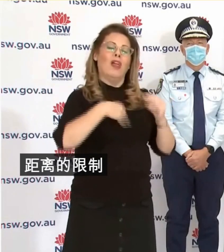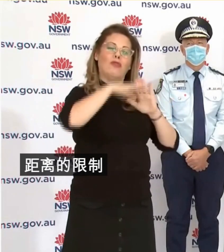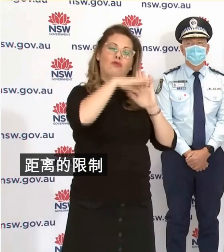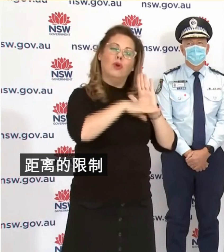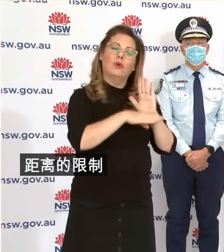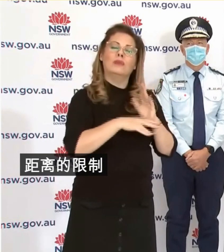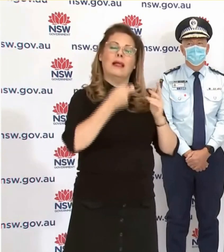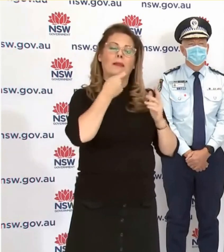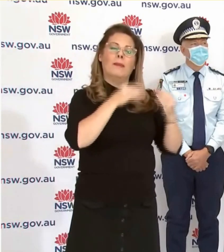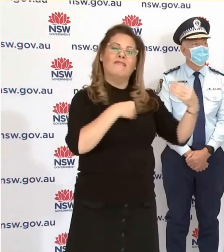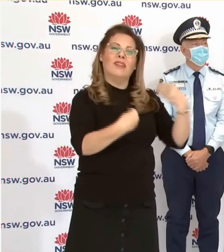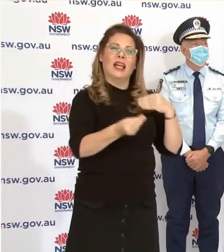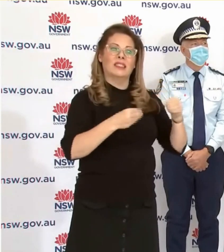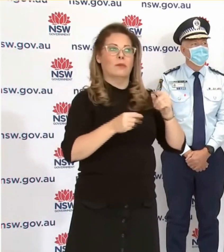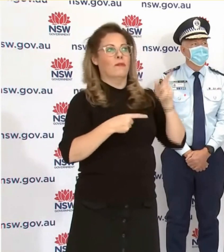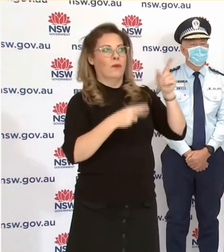A